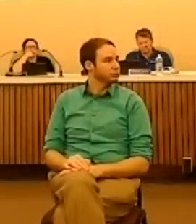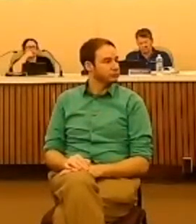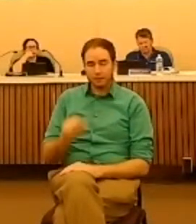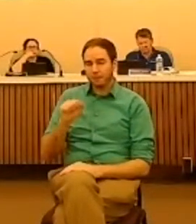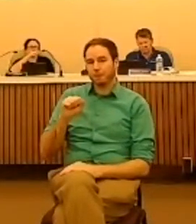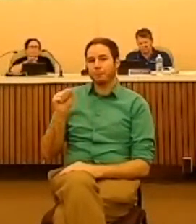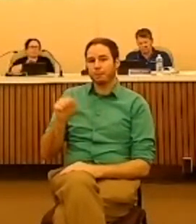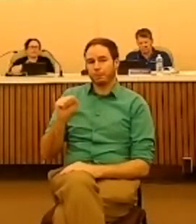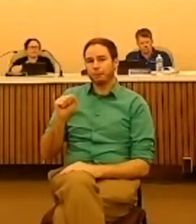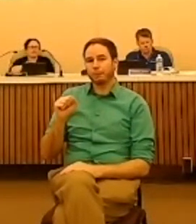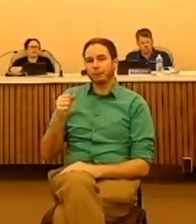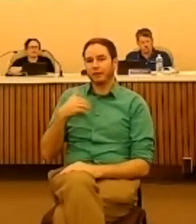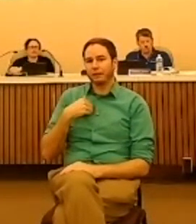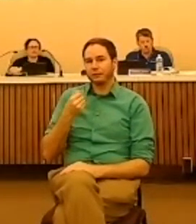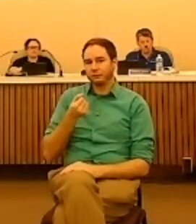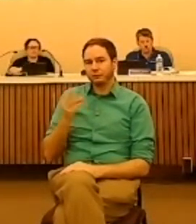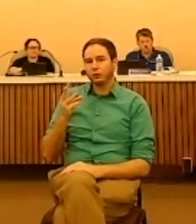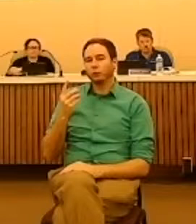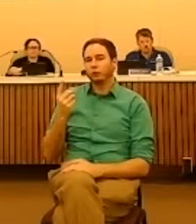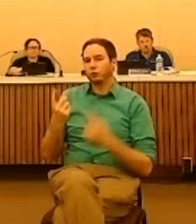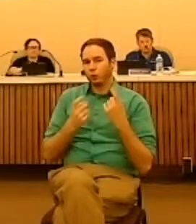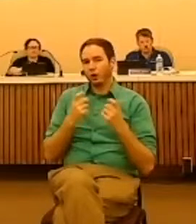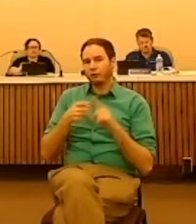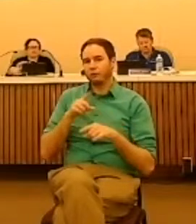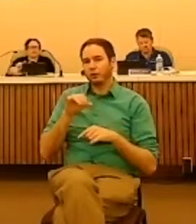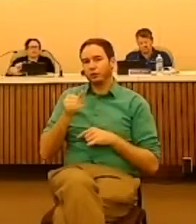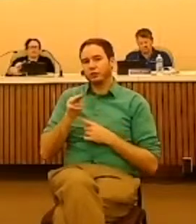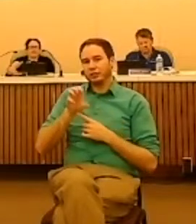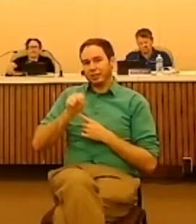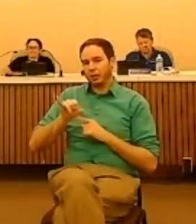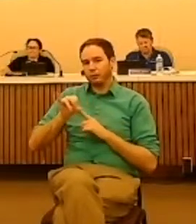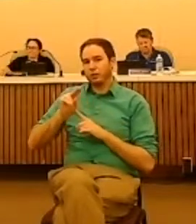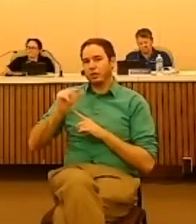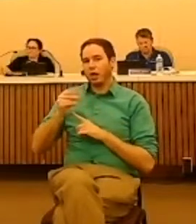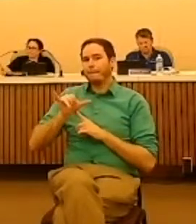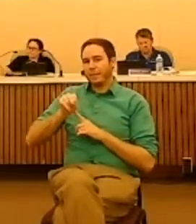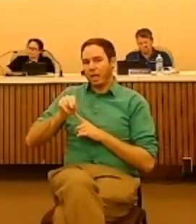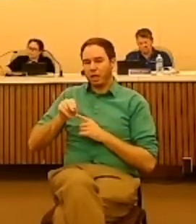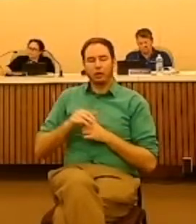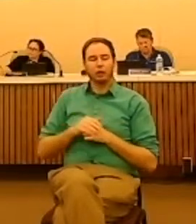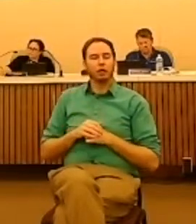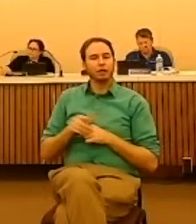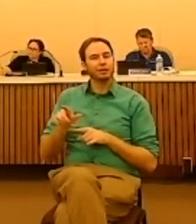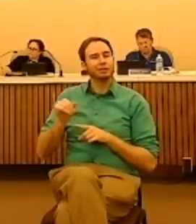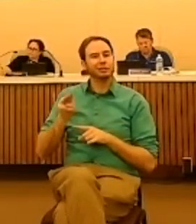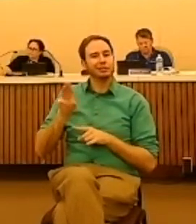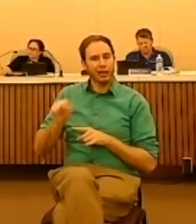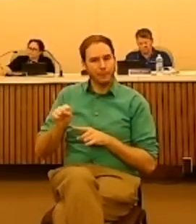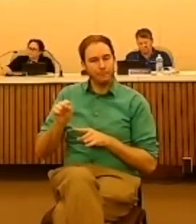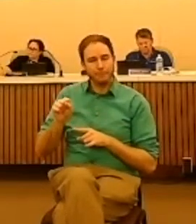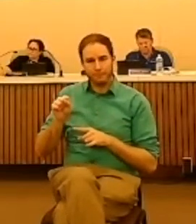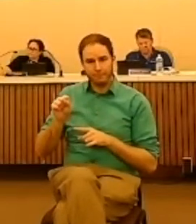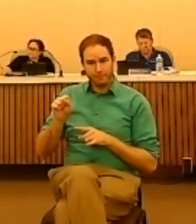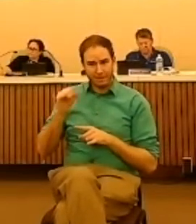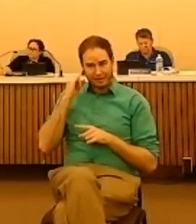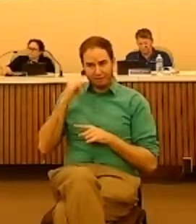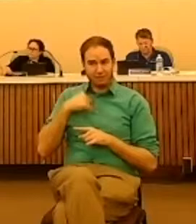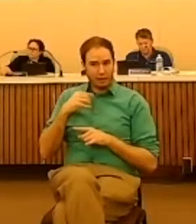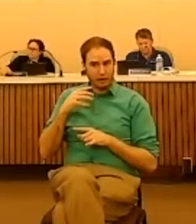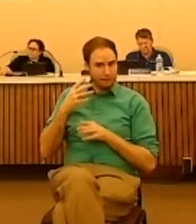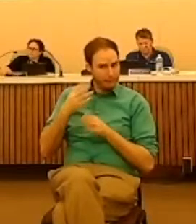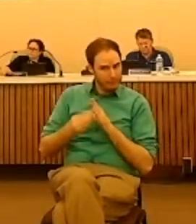Yes, I have some questions from James Youngman here. And James, if I miss